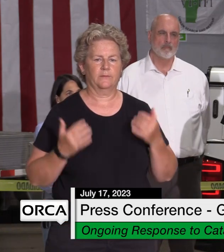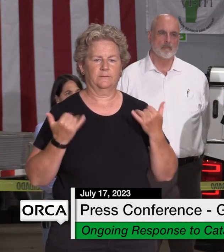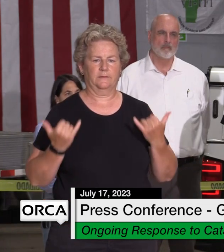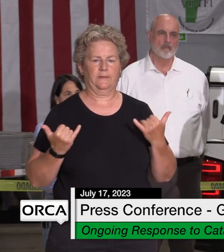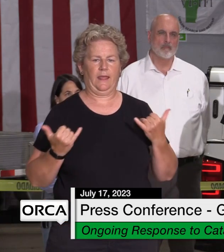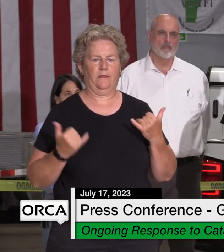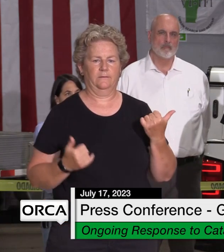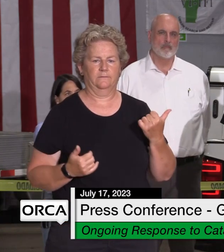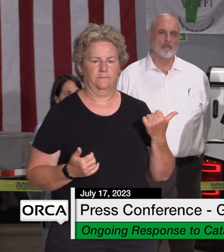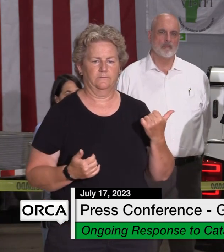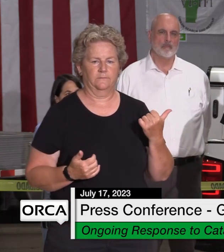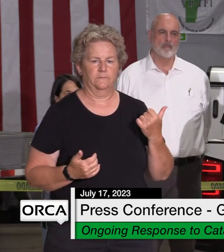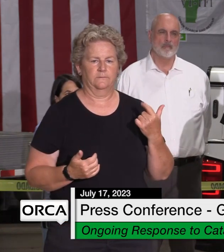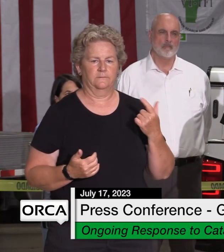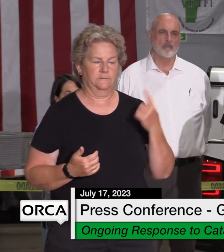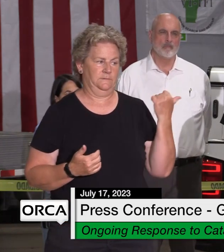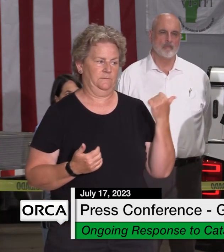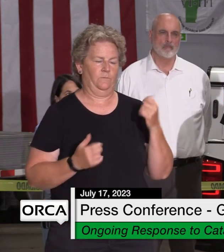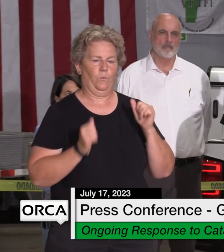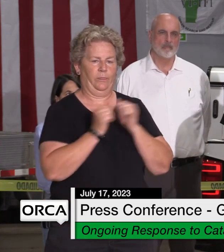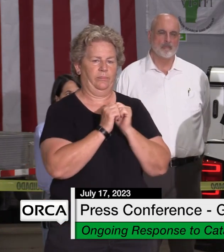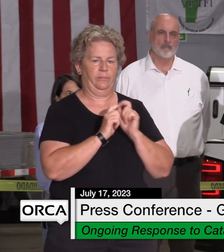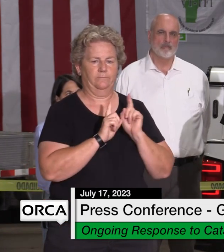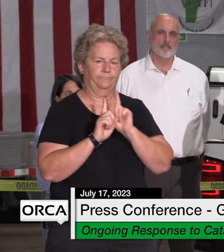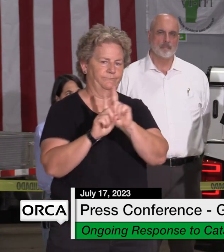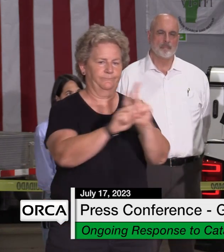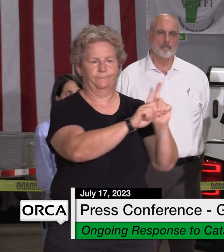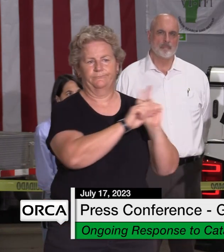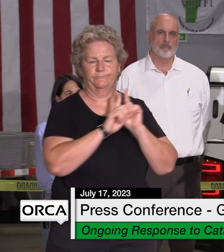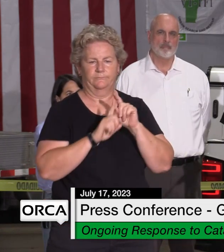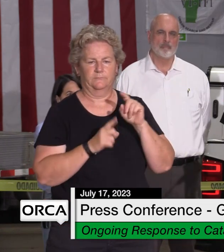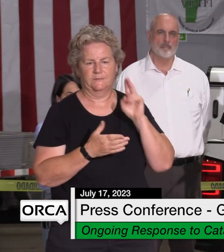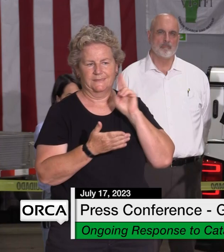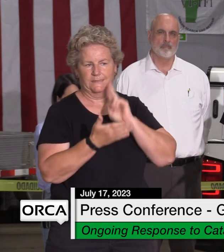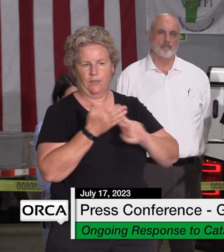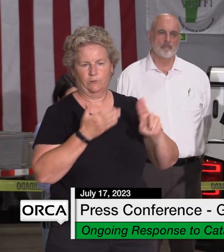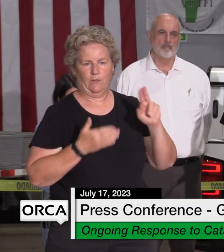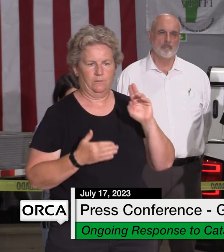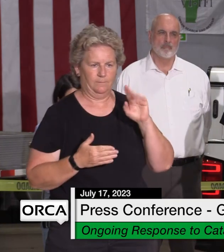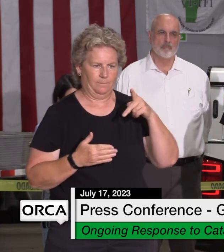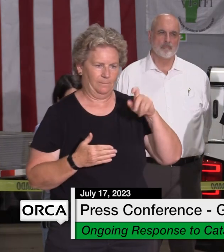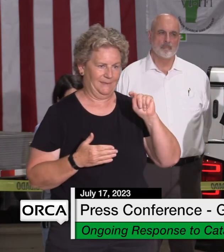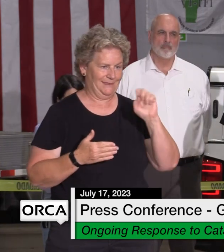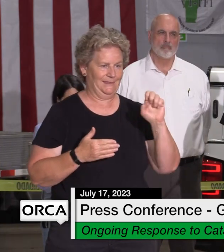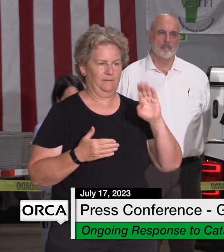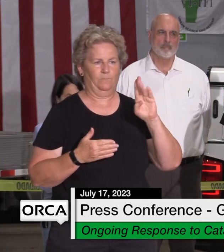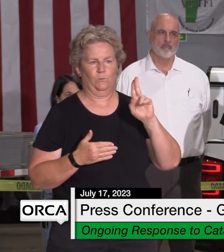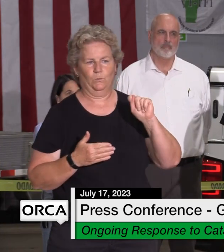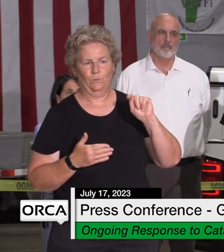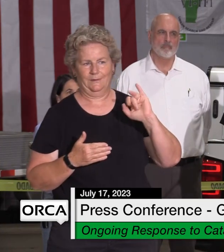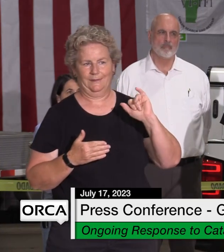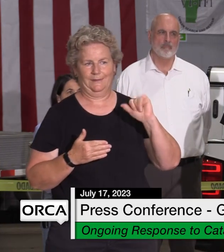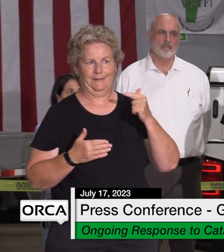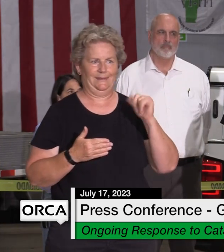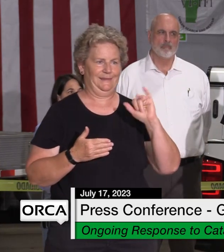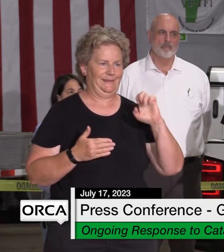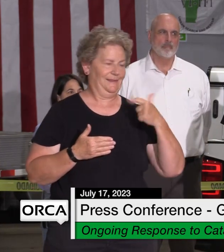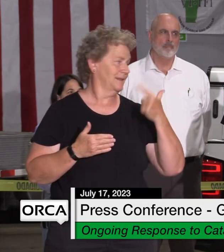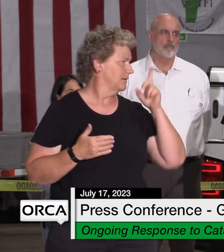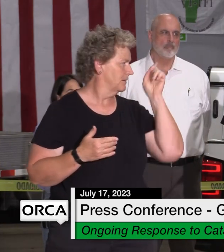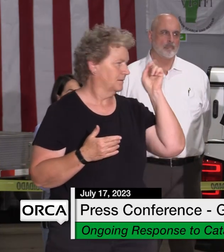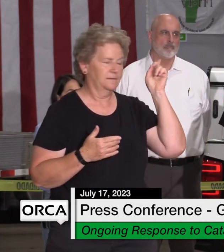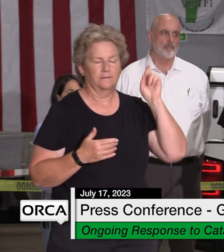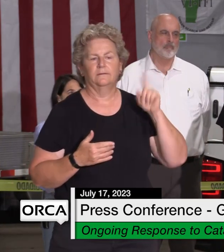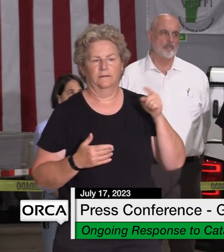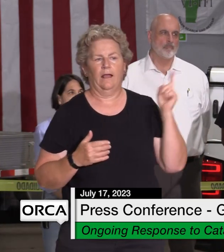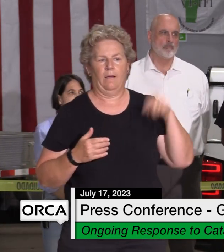incredible damage to our infrastructure. As someone who worked in construction for 35 years, I